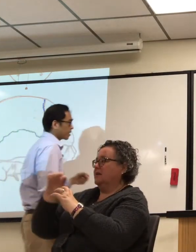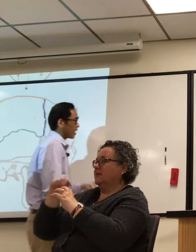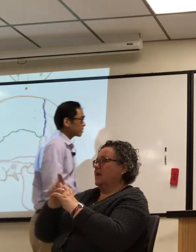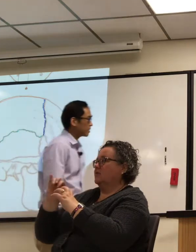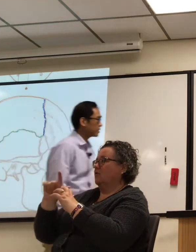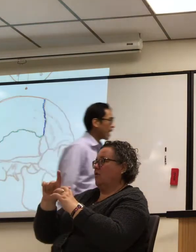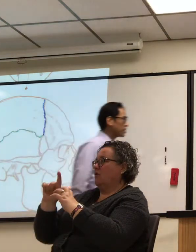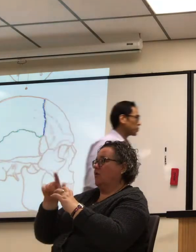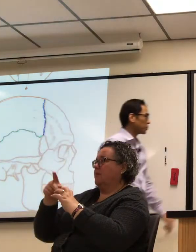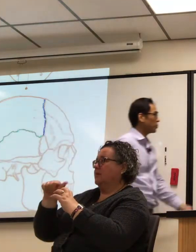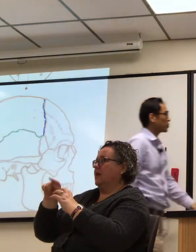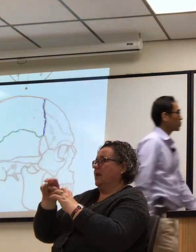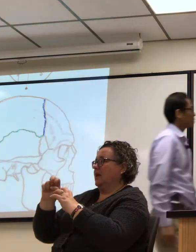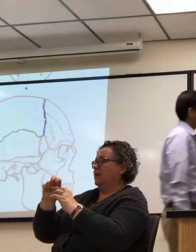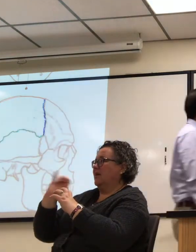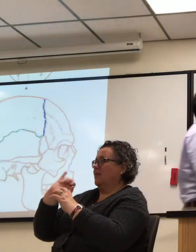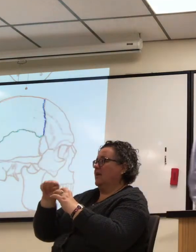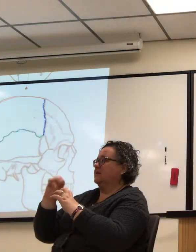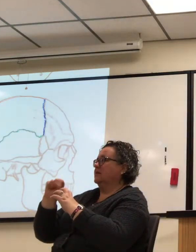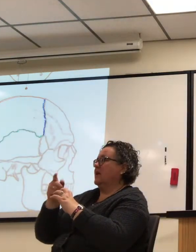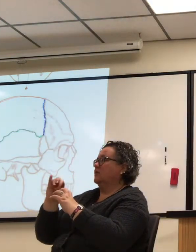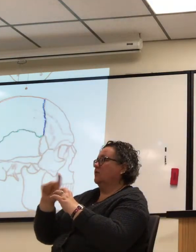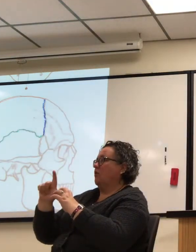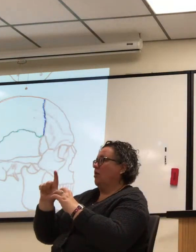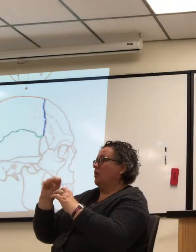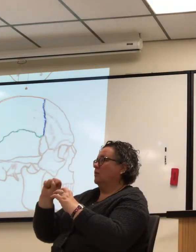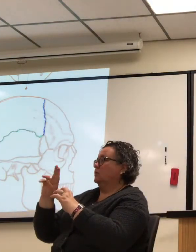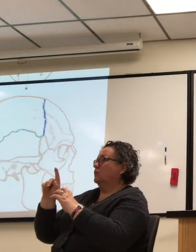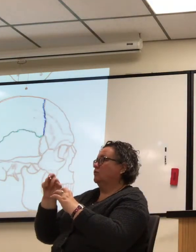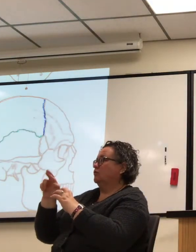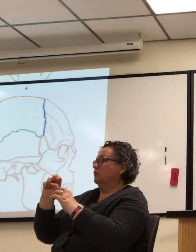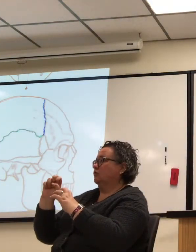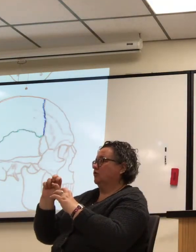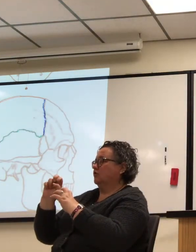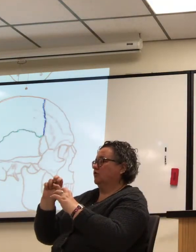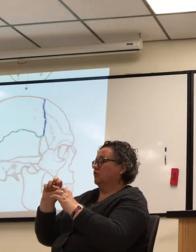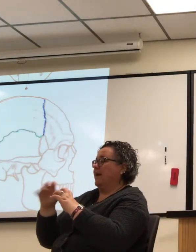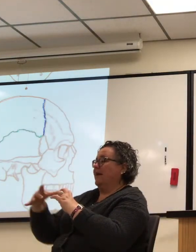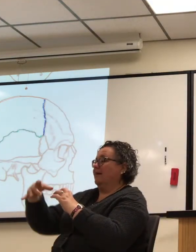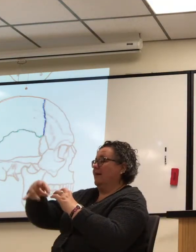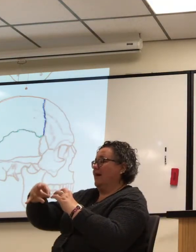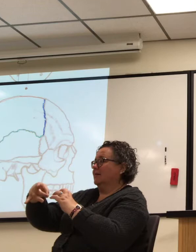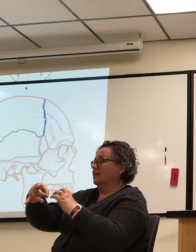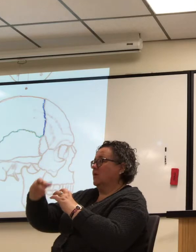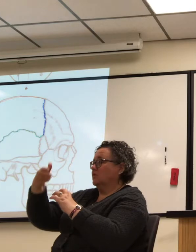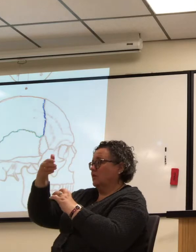Okay, so that's the Sagittal Suture. Forms a joint with other temporal bone.